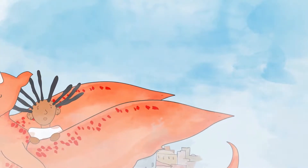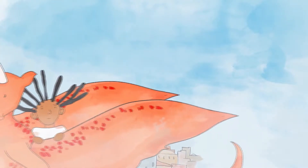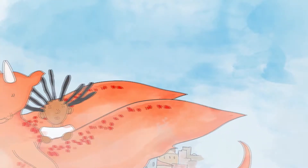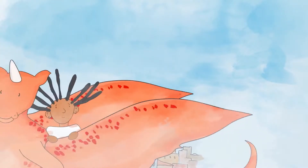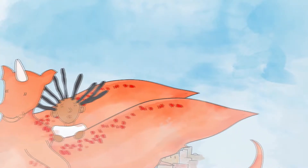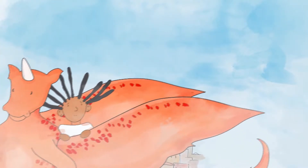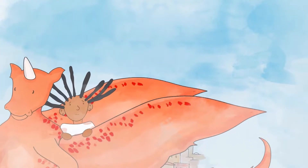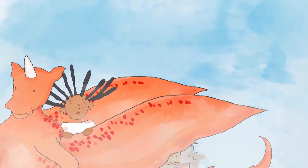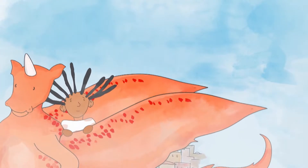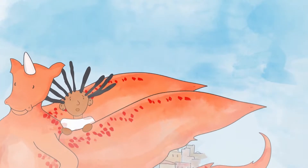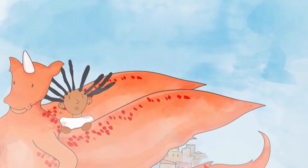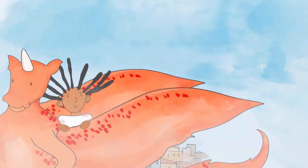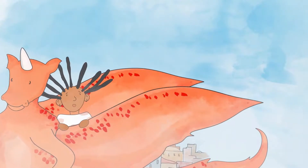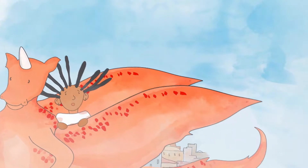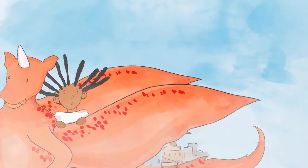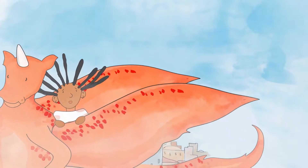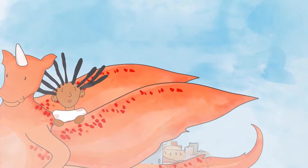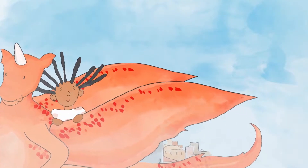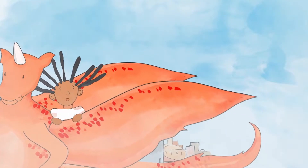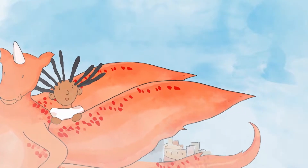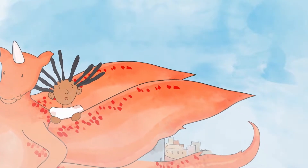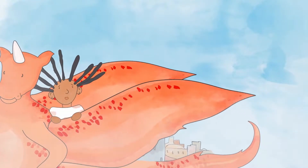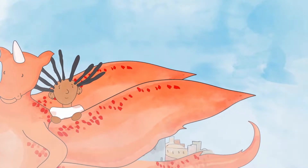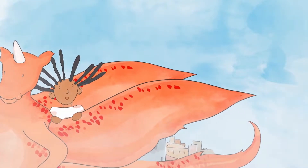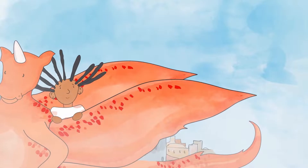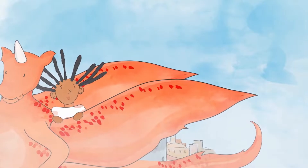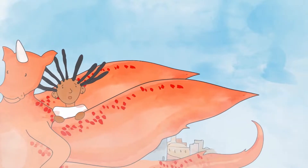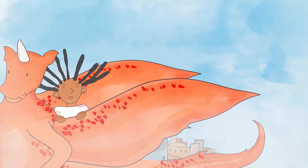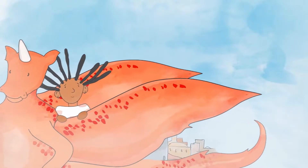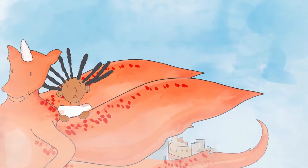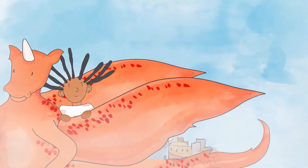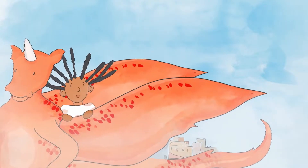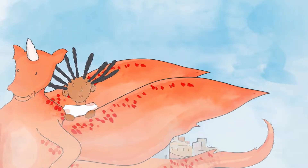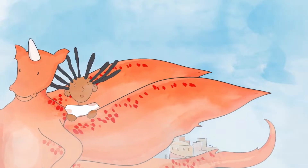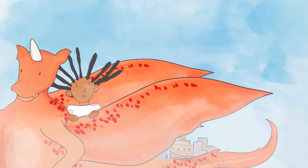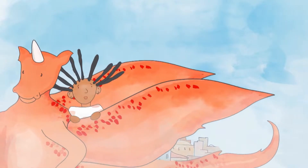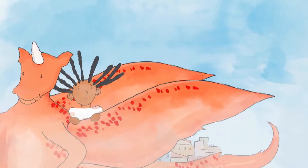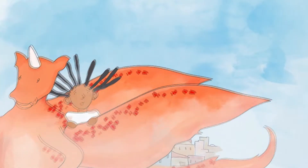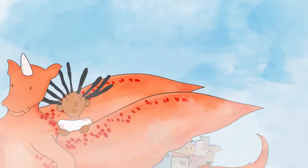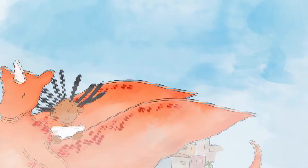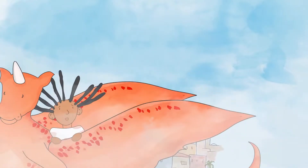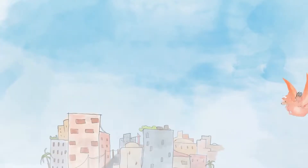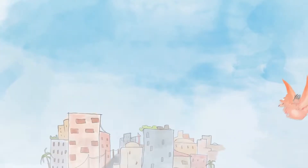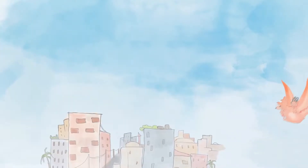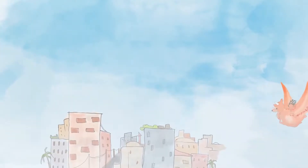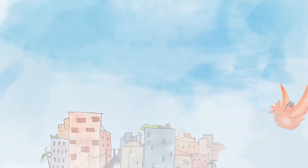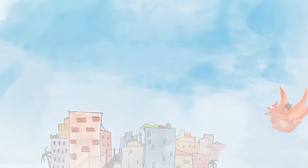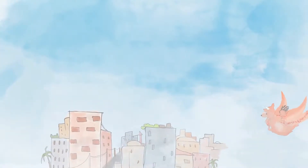We can take care of each other best by staying home."